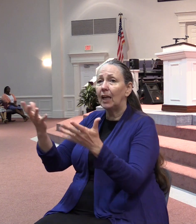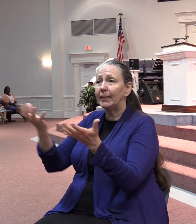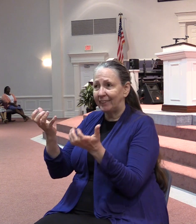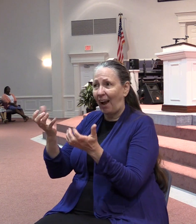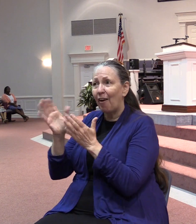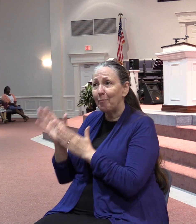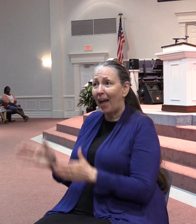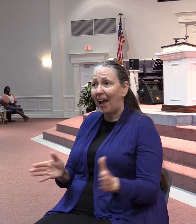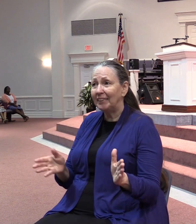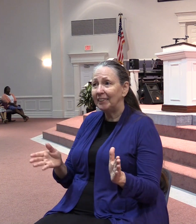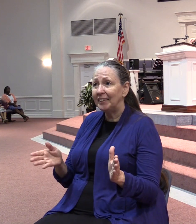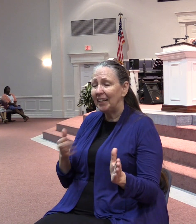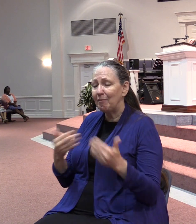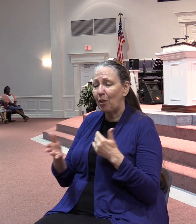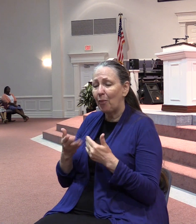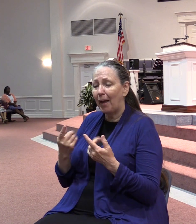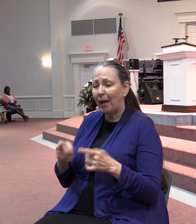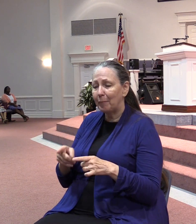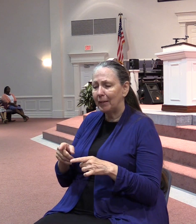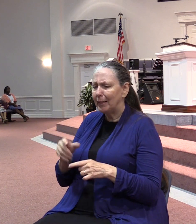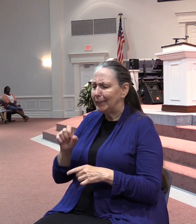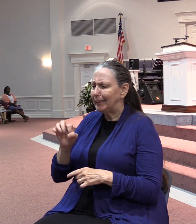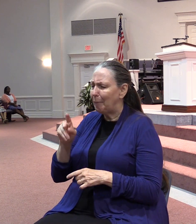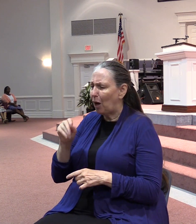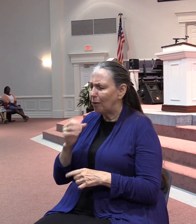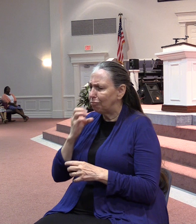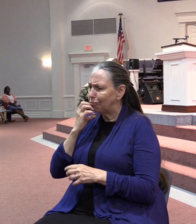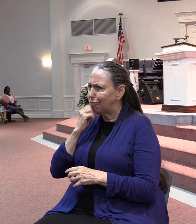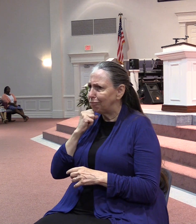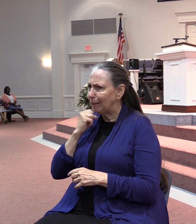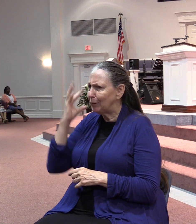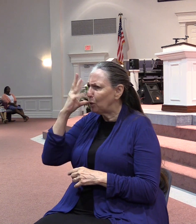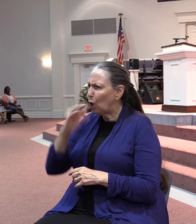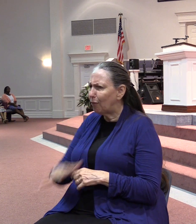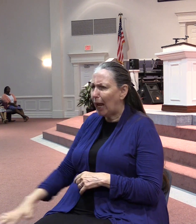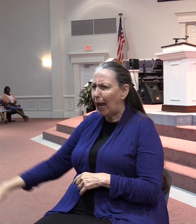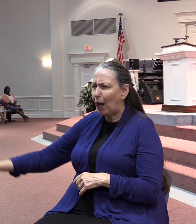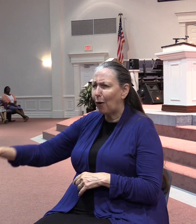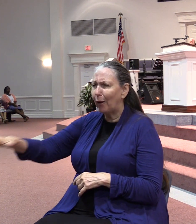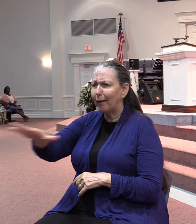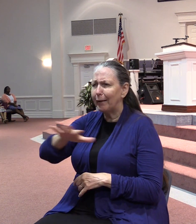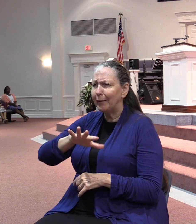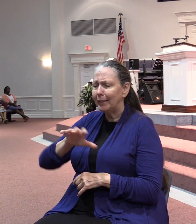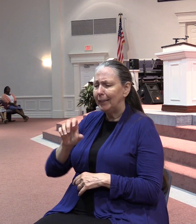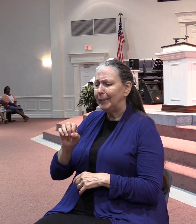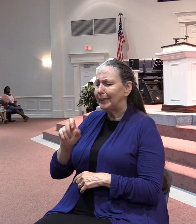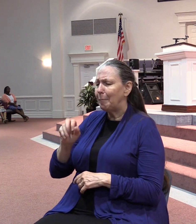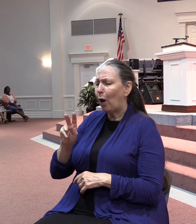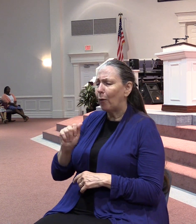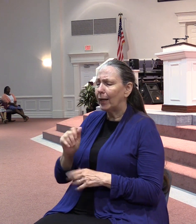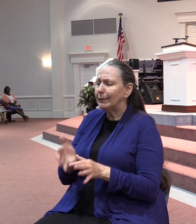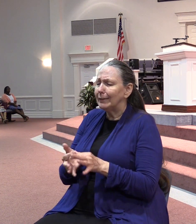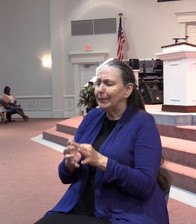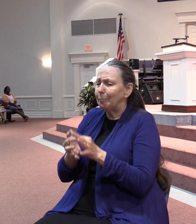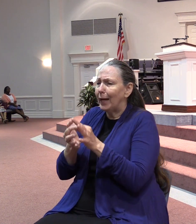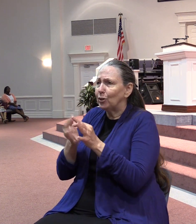desire for that place. Such a longing to make Samaria a special